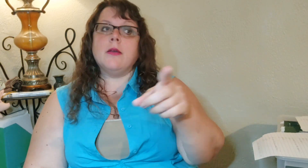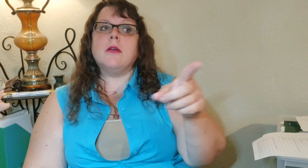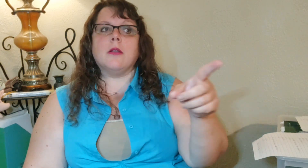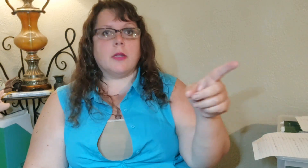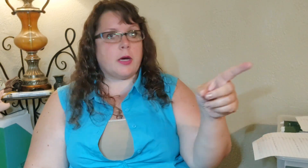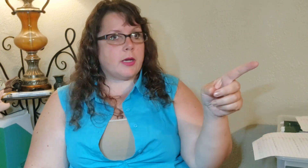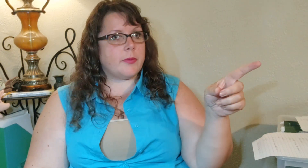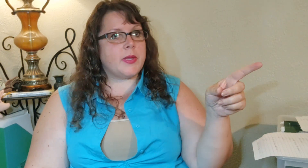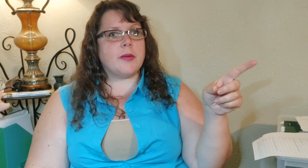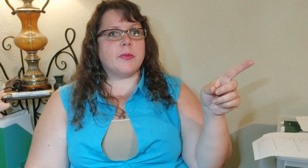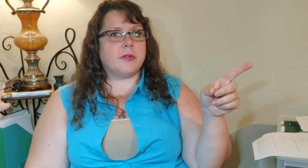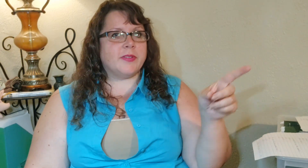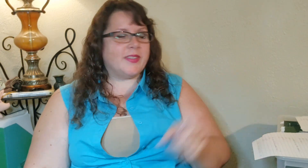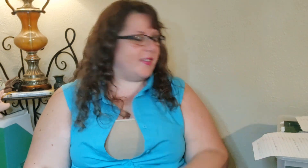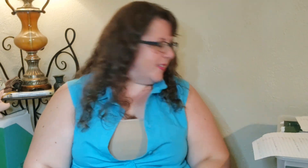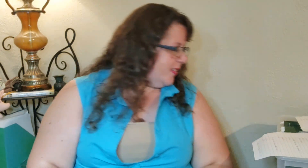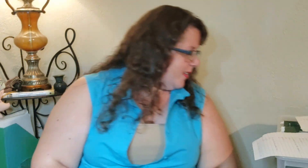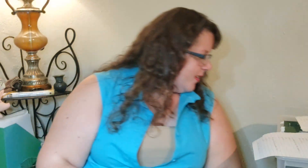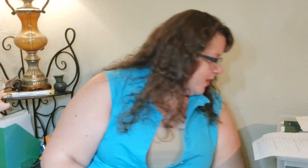a lot of people.